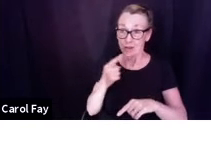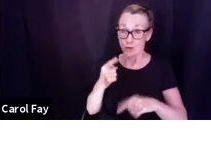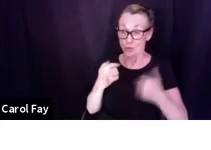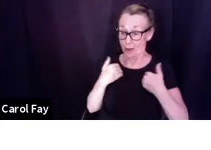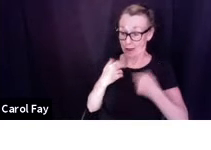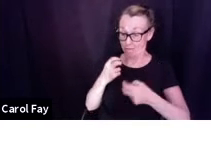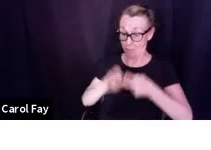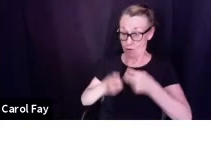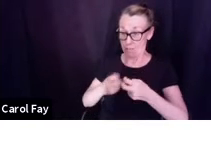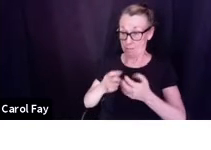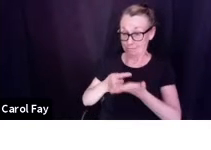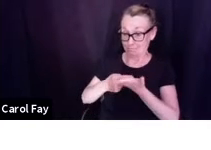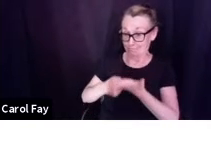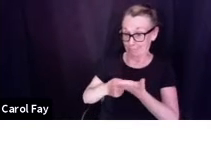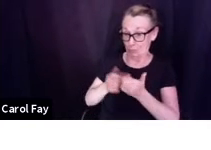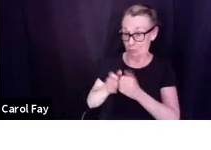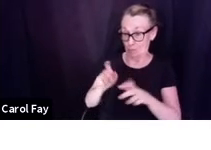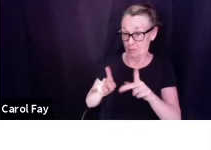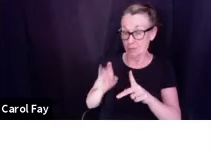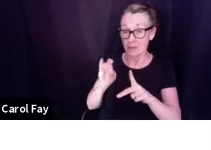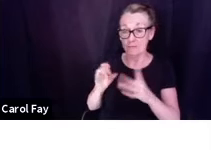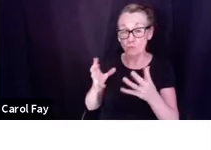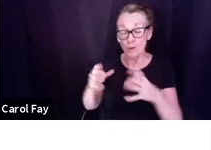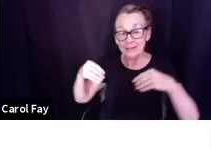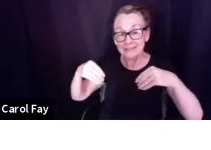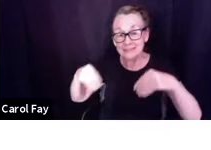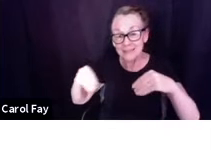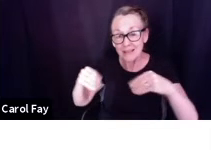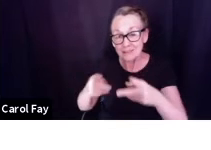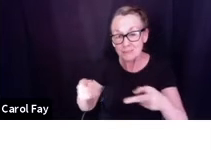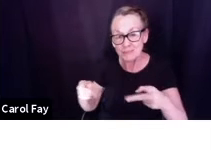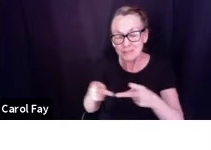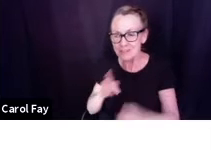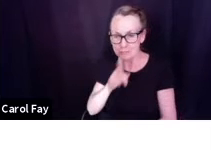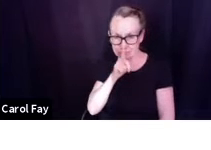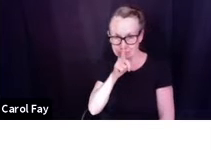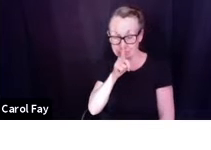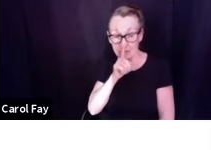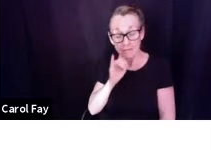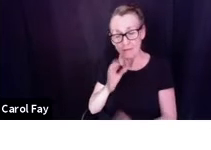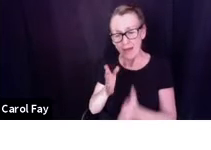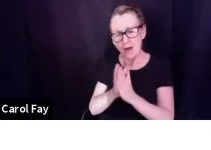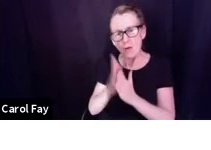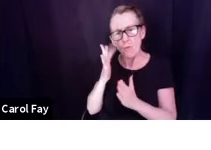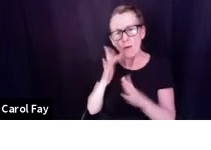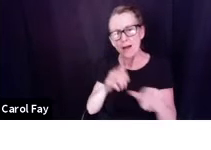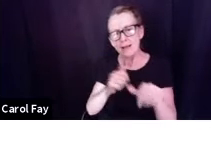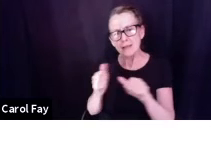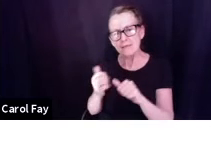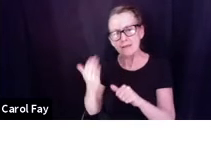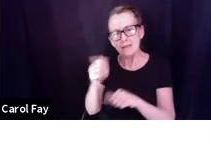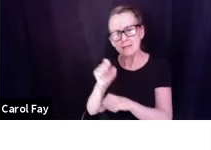sales position. That wouldn't be good. If they ask you, why'd you leave your last job?